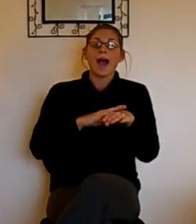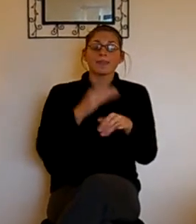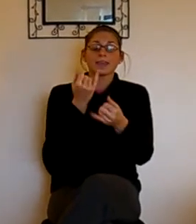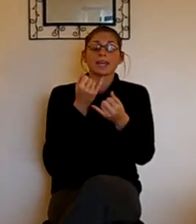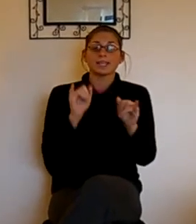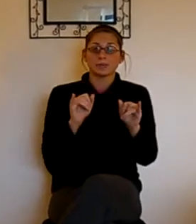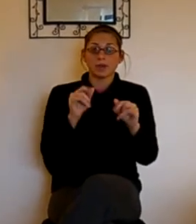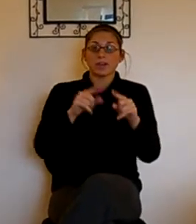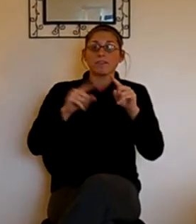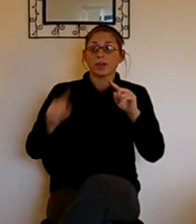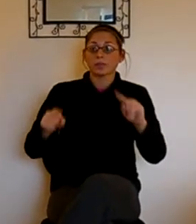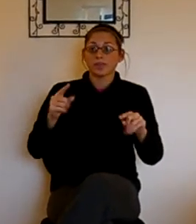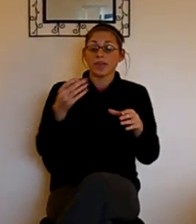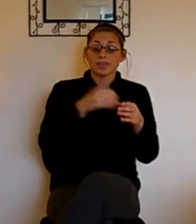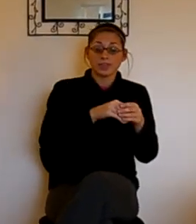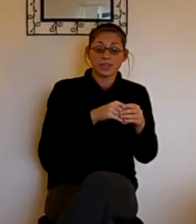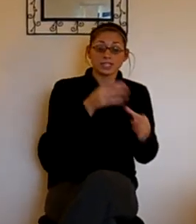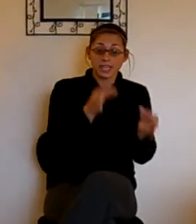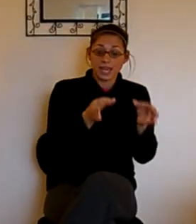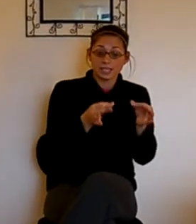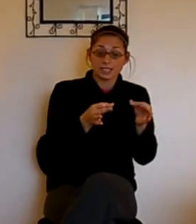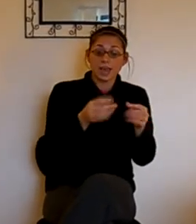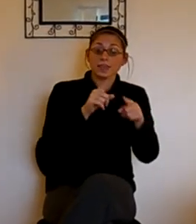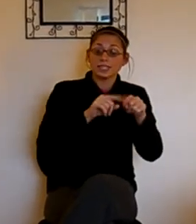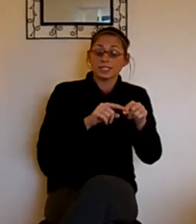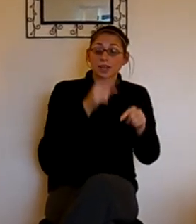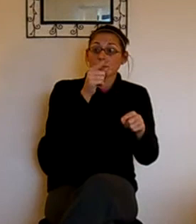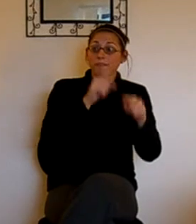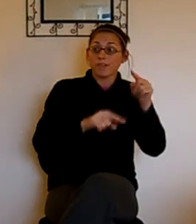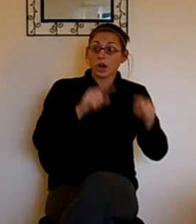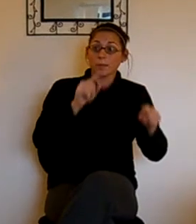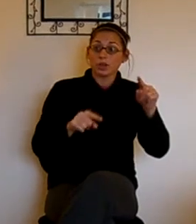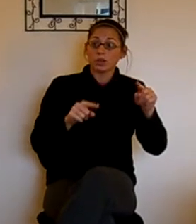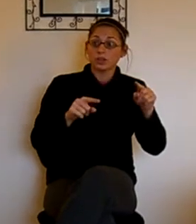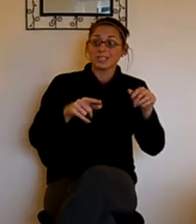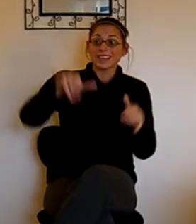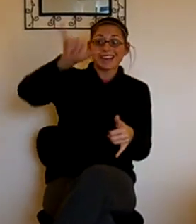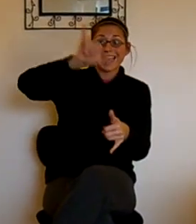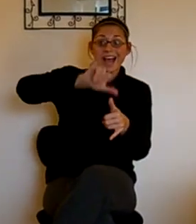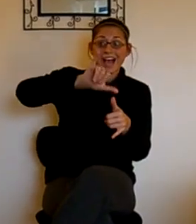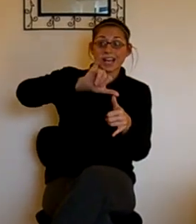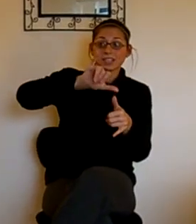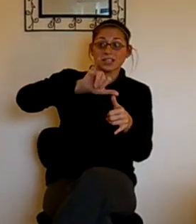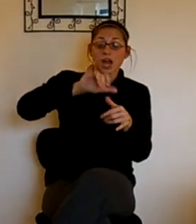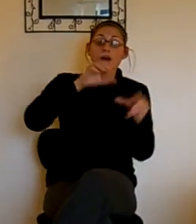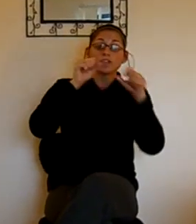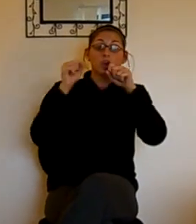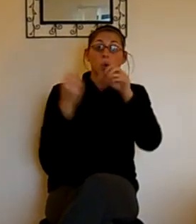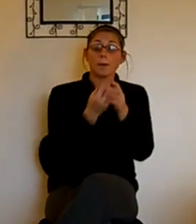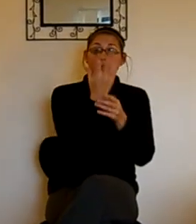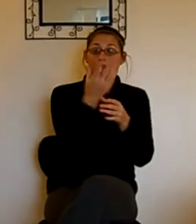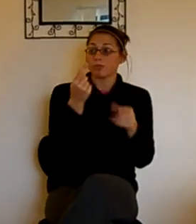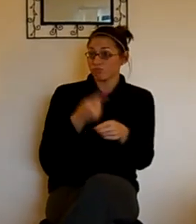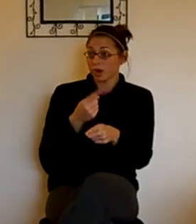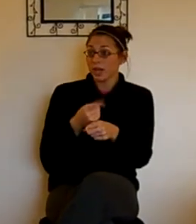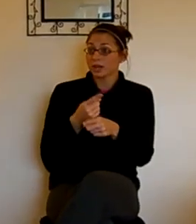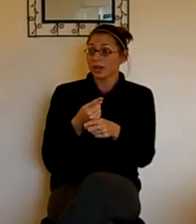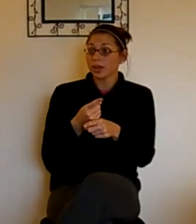case, our dependent variable is the height of the corn plant, right? That's what we're going to be measuring. We're going to